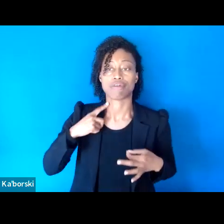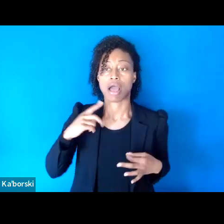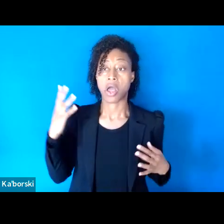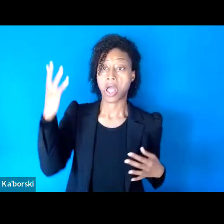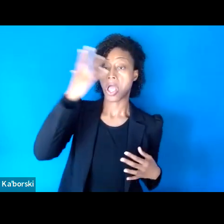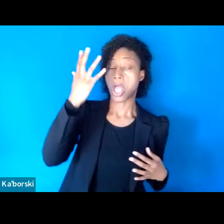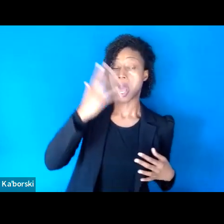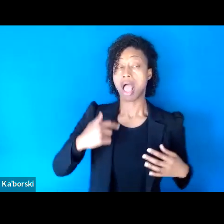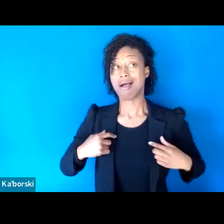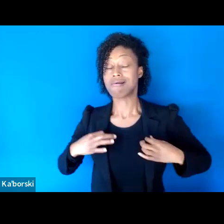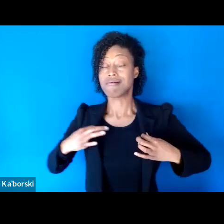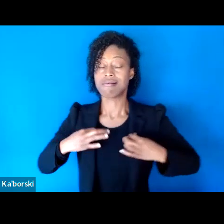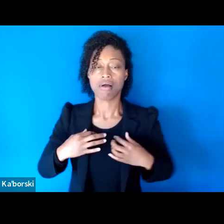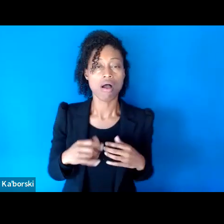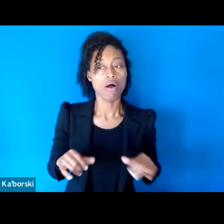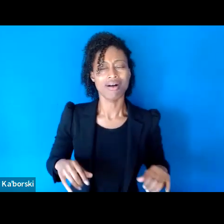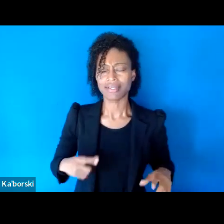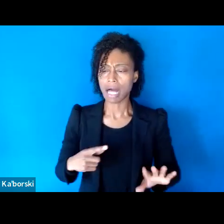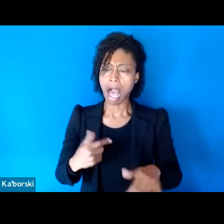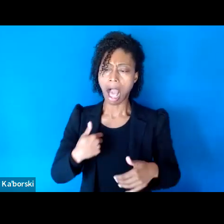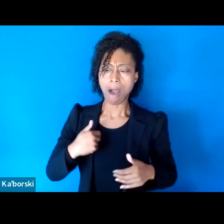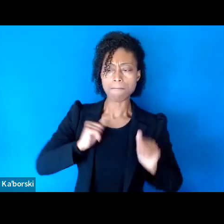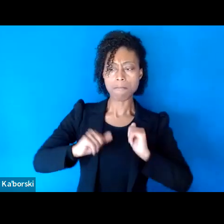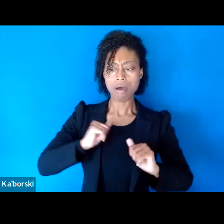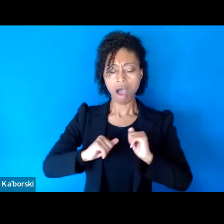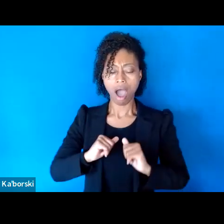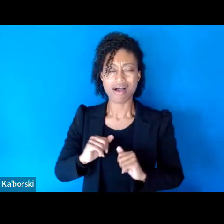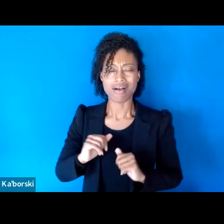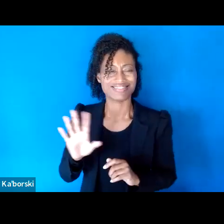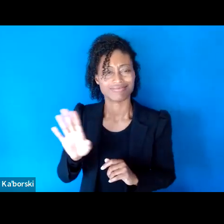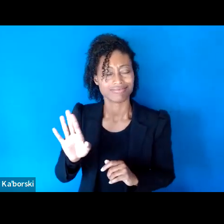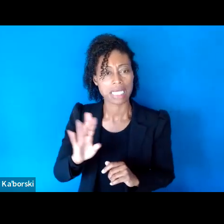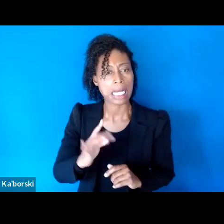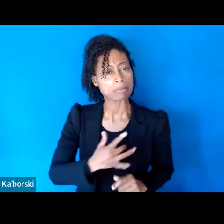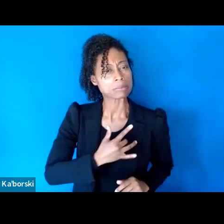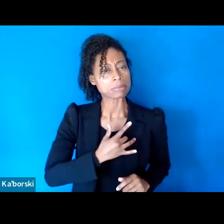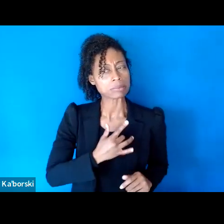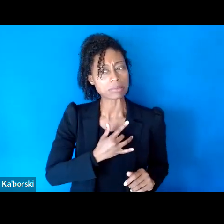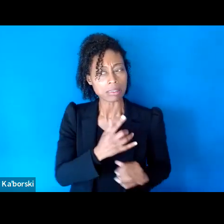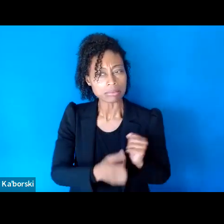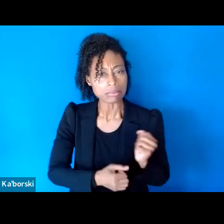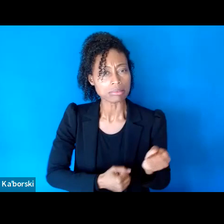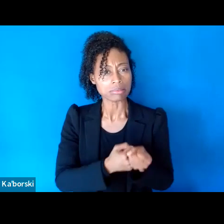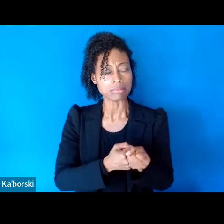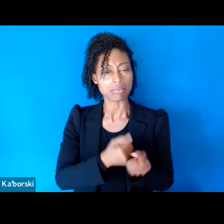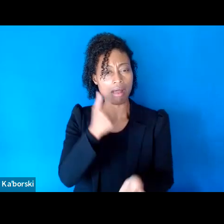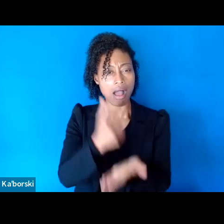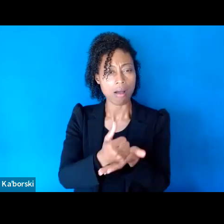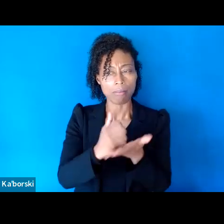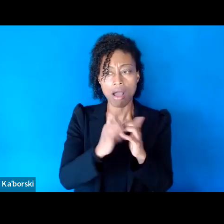good question. Um, I'll give my thoughts on it, and then anybody else who wants to take that as